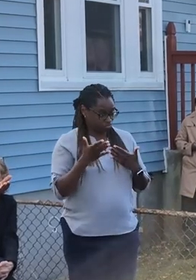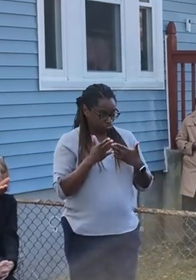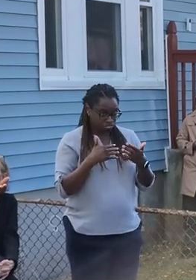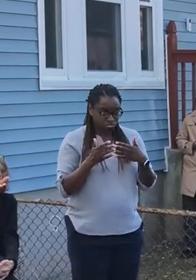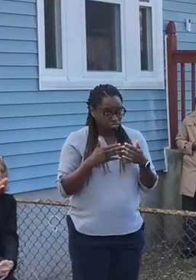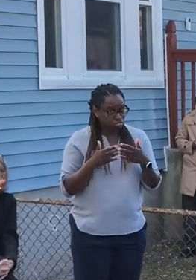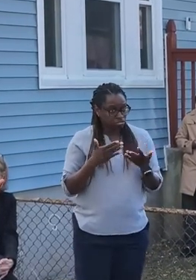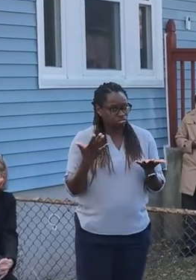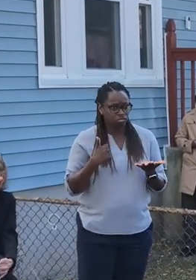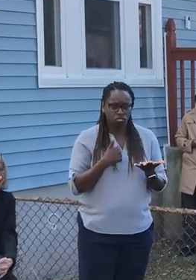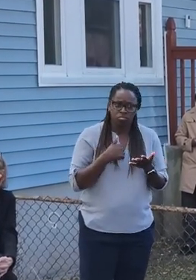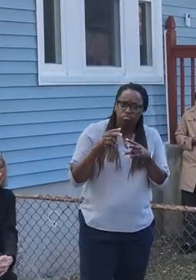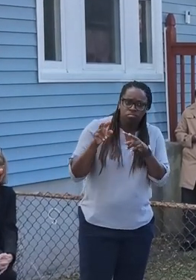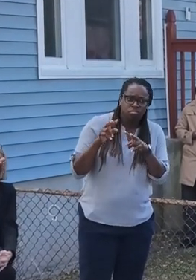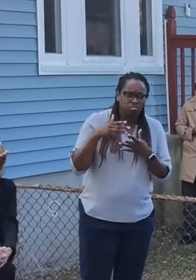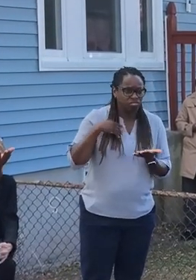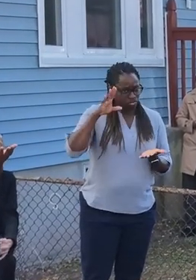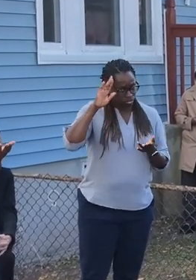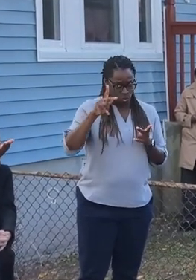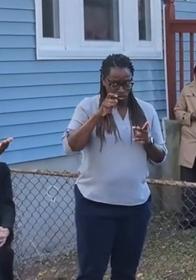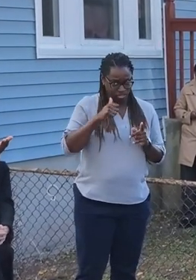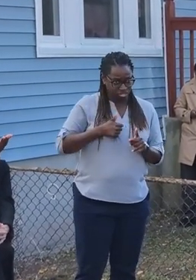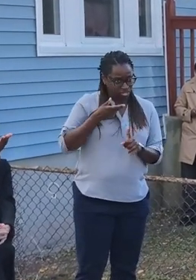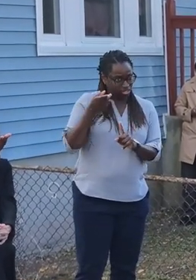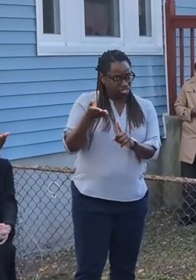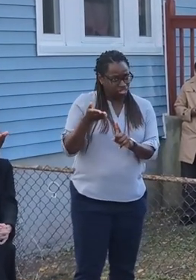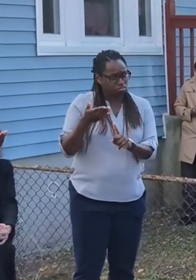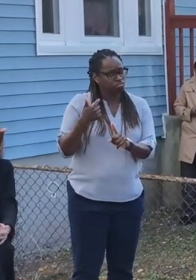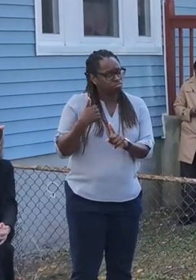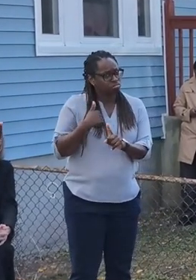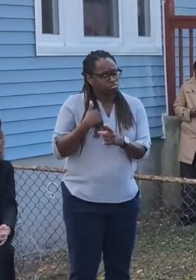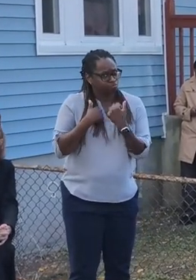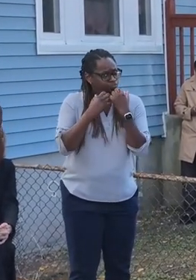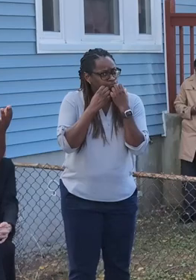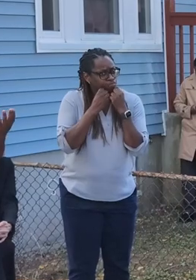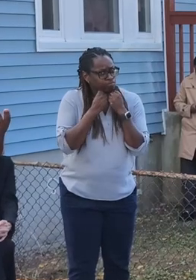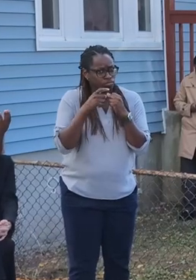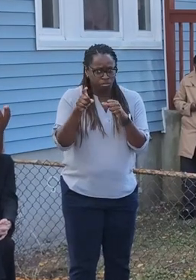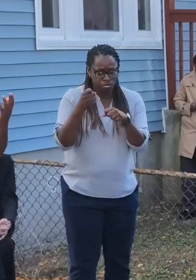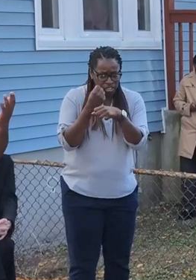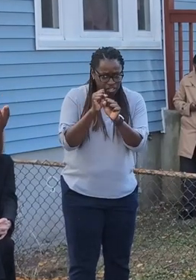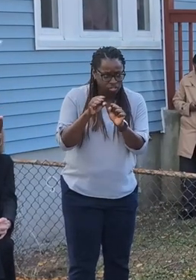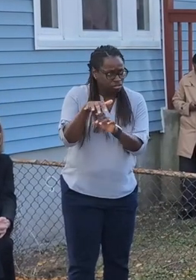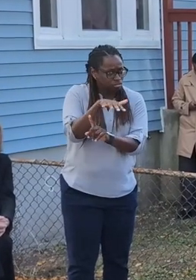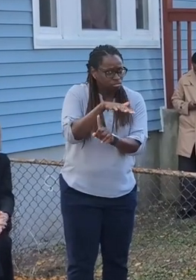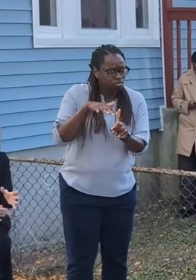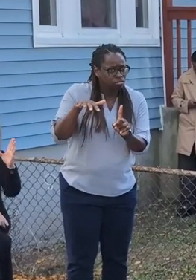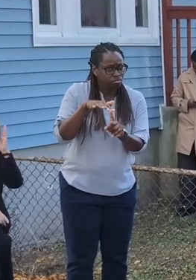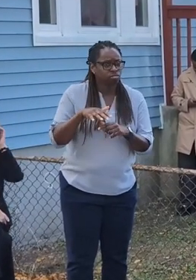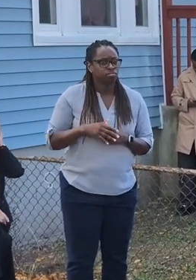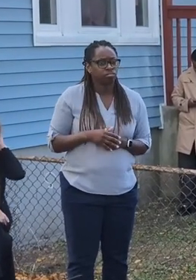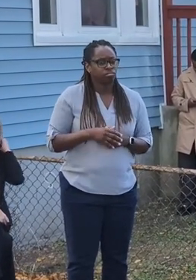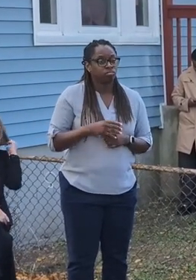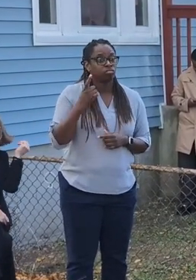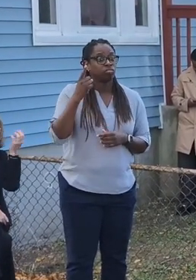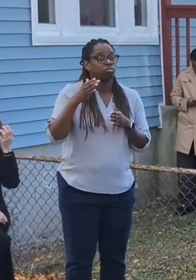I was providing the tenants. And one of the tenants that moved in, she was like, how come you didn't paint the